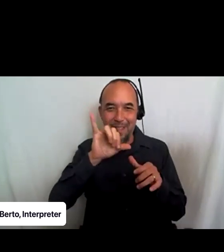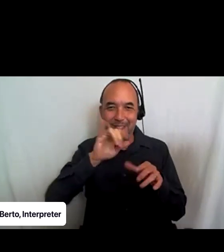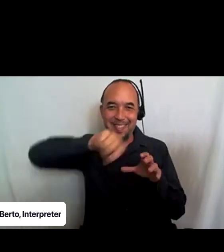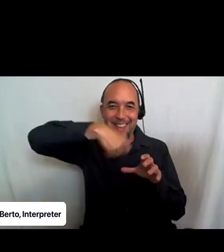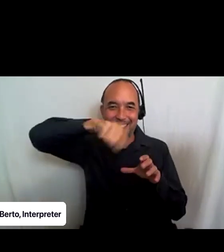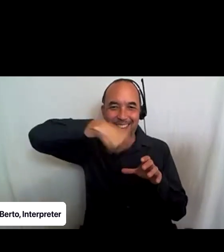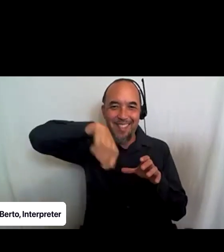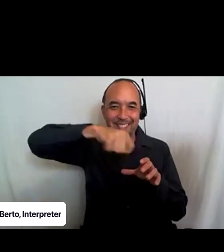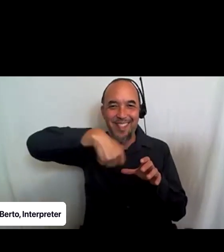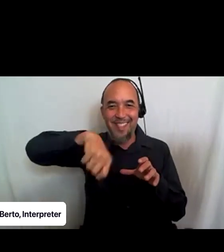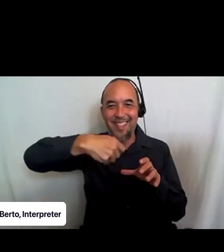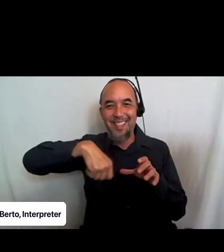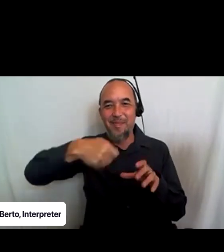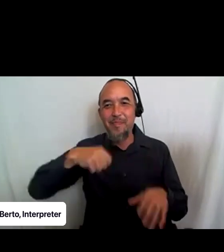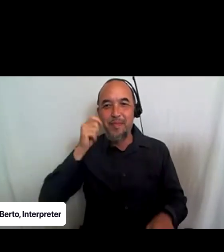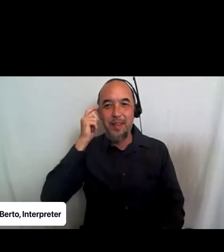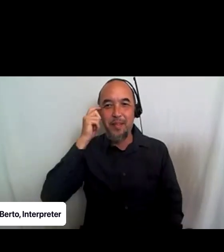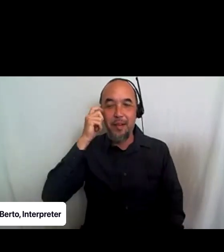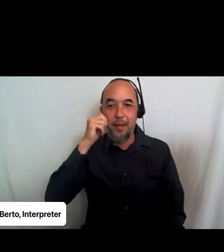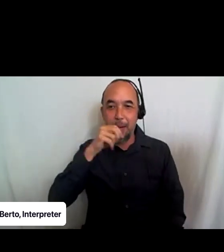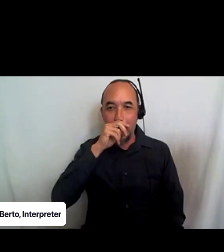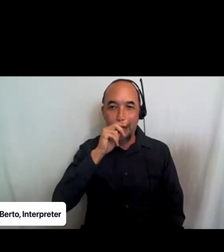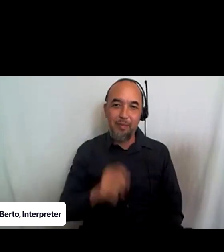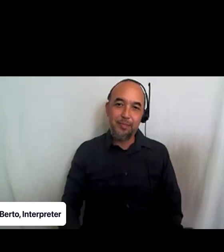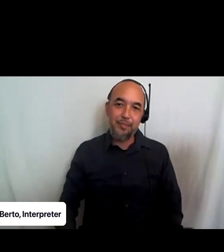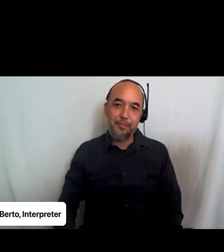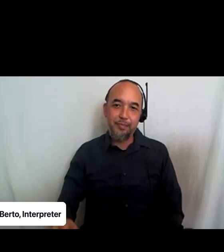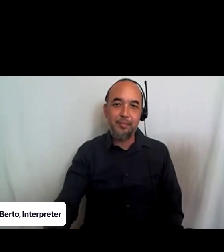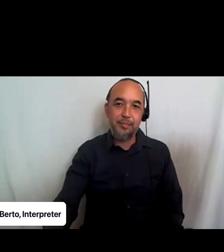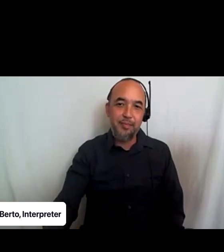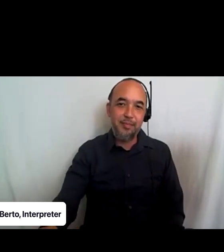stir it in your pasta, and